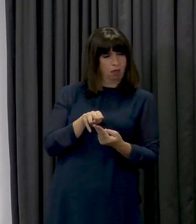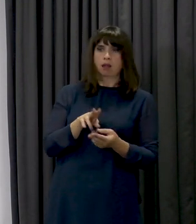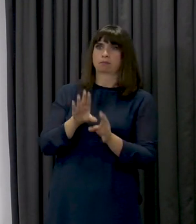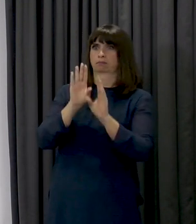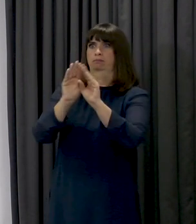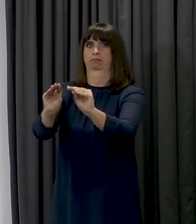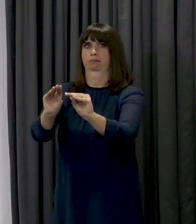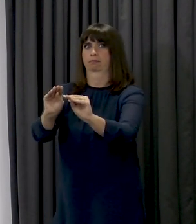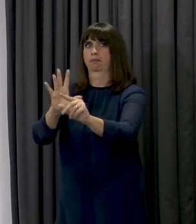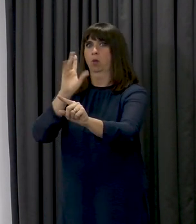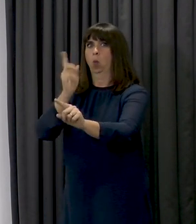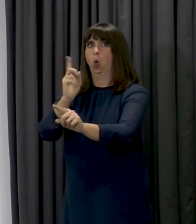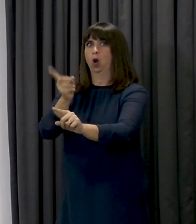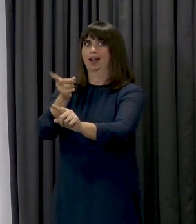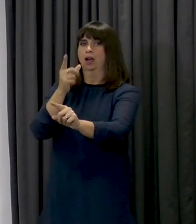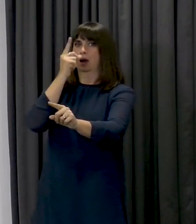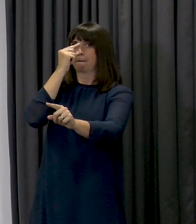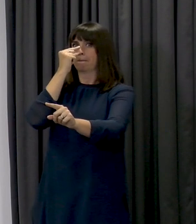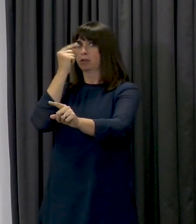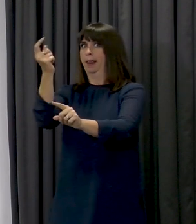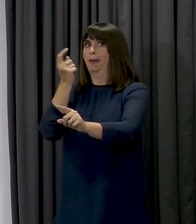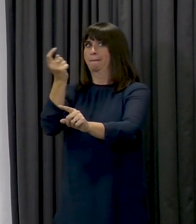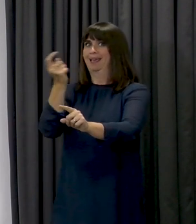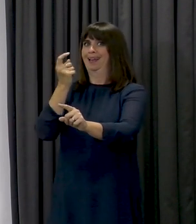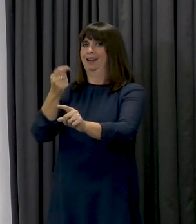with early warnings of what may be about to follow.